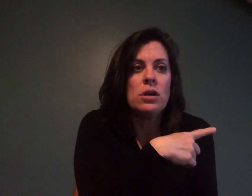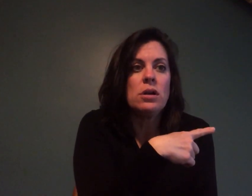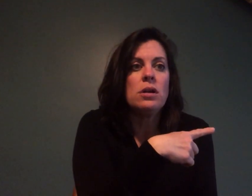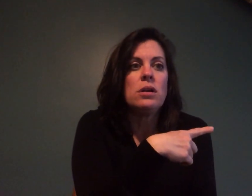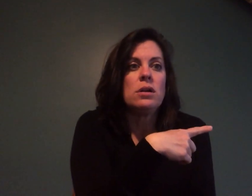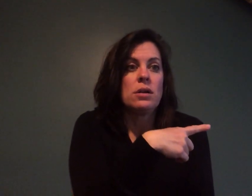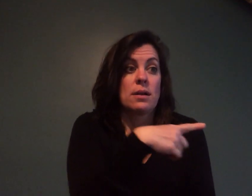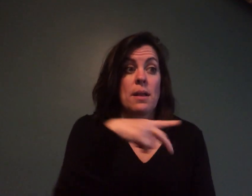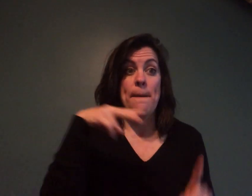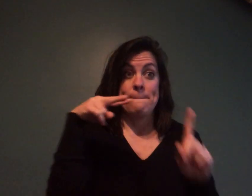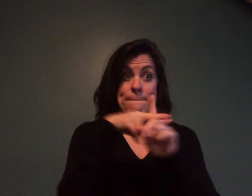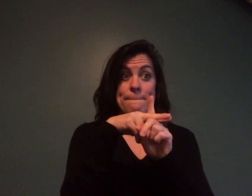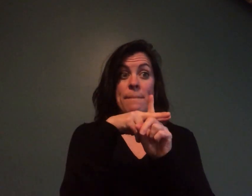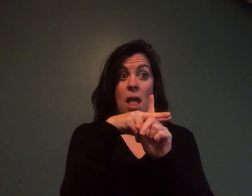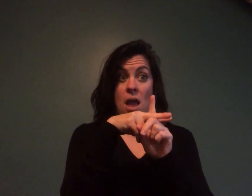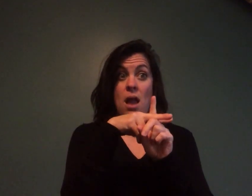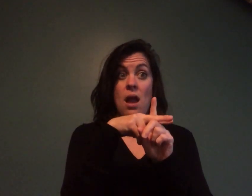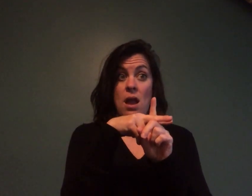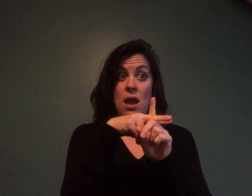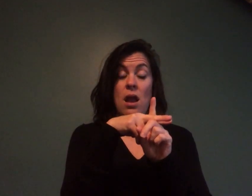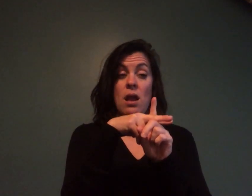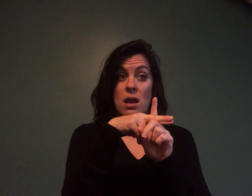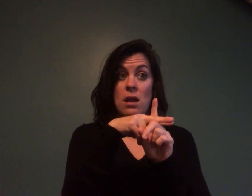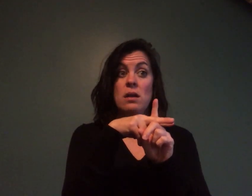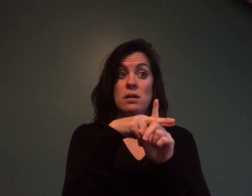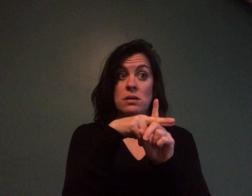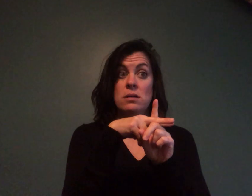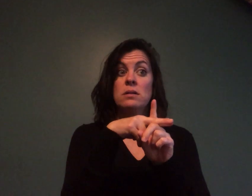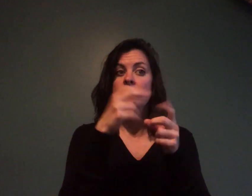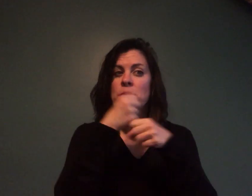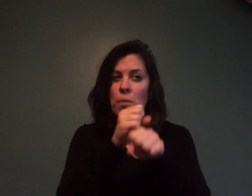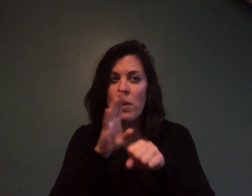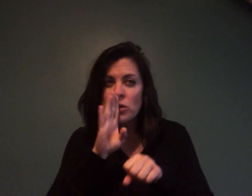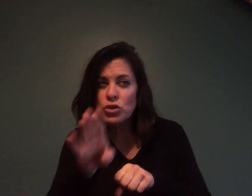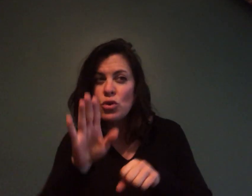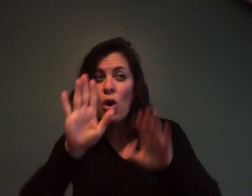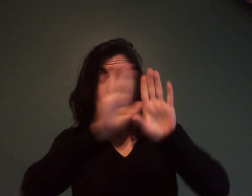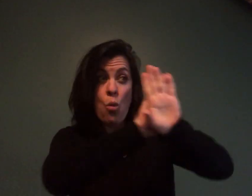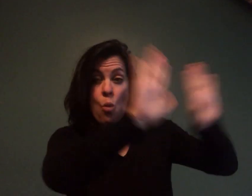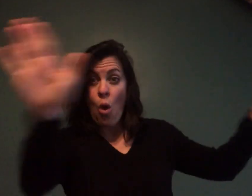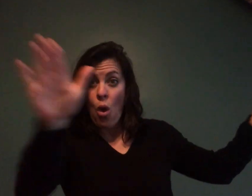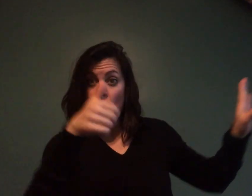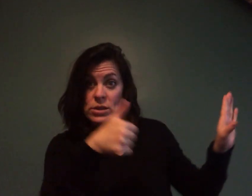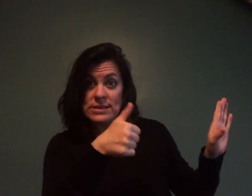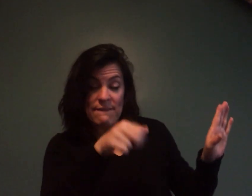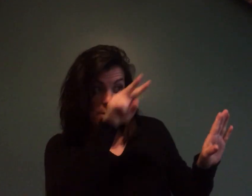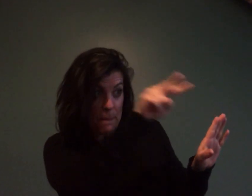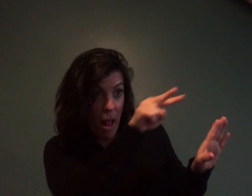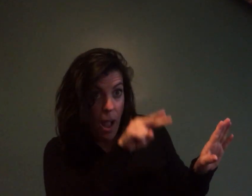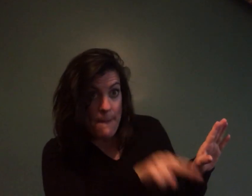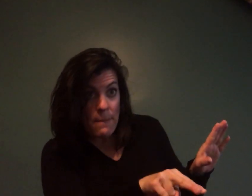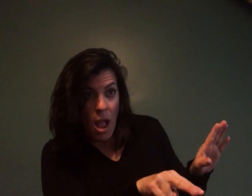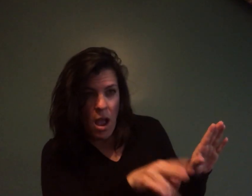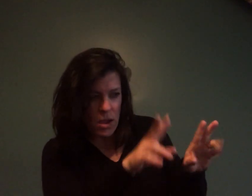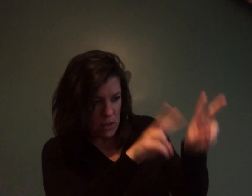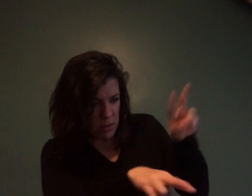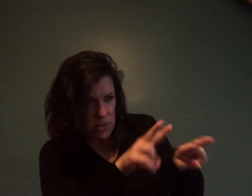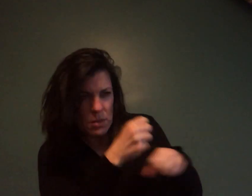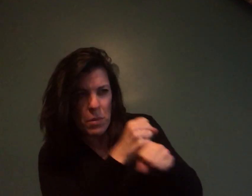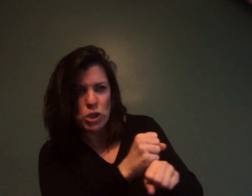Make sure the plug is in good shape. Okay. Double insulated cord. Now, this is a nice picture to point something out to you.